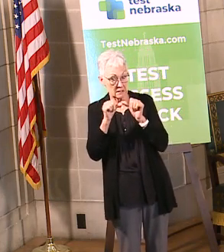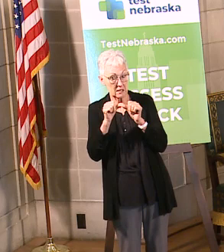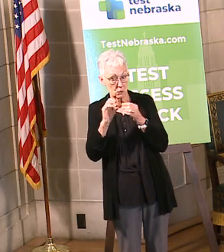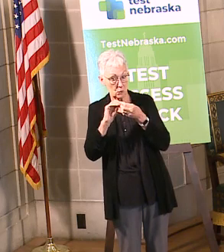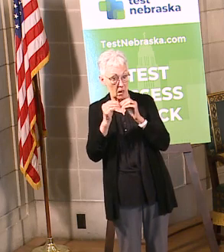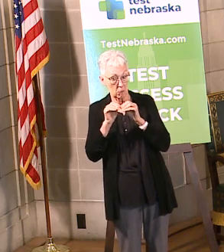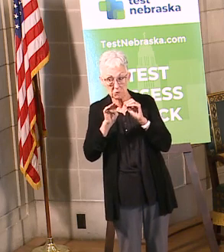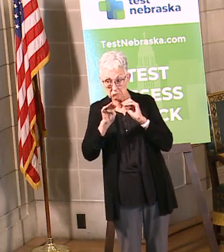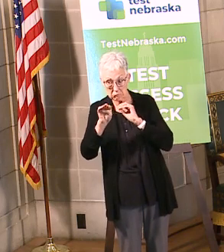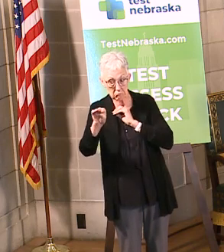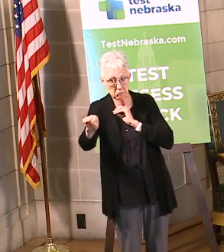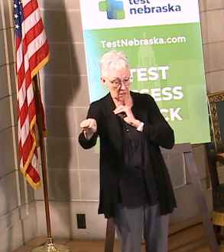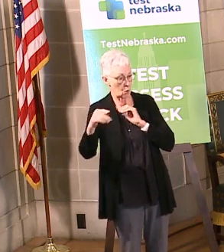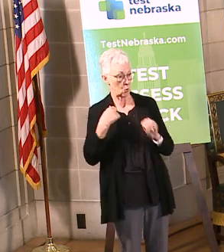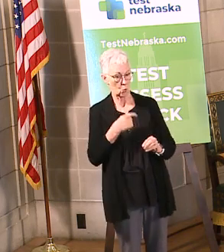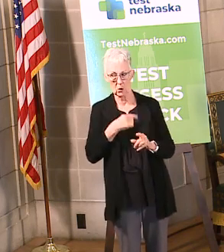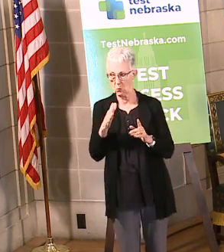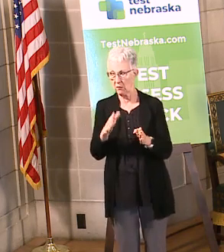a step we will be taking in the month of May.